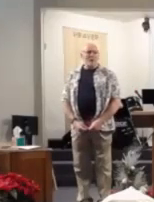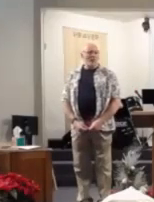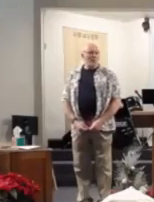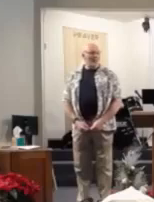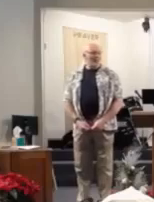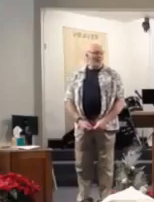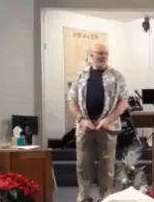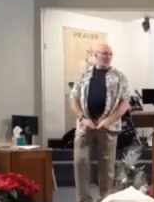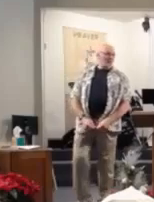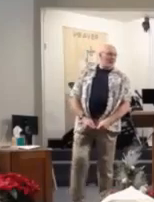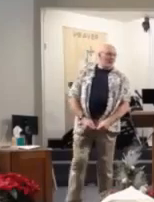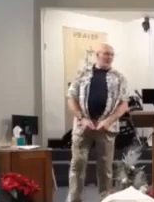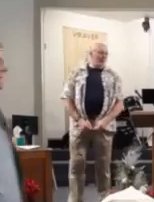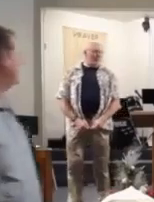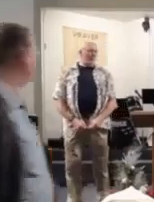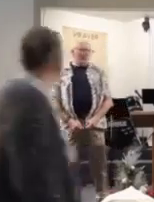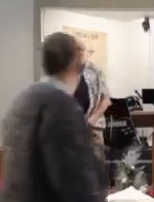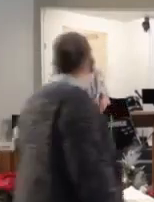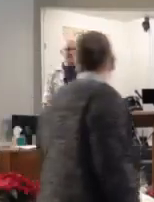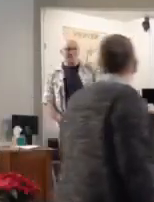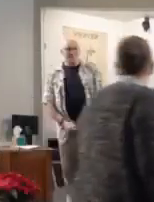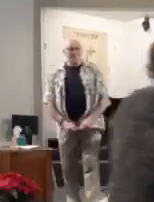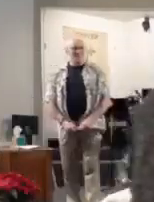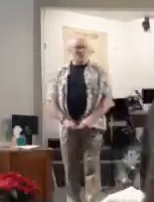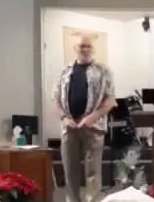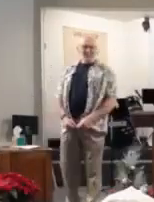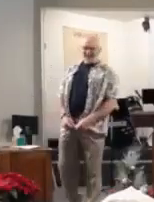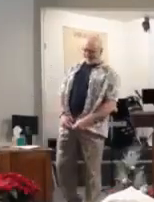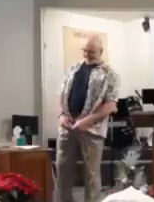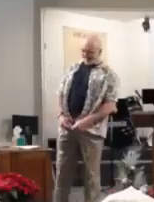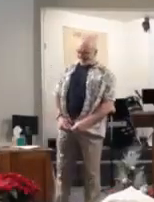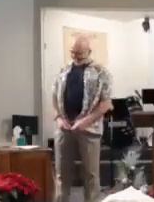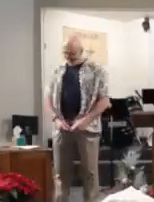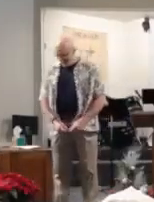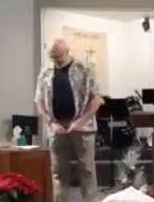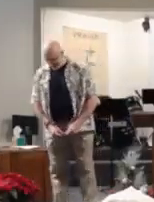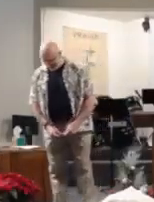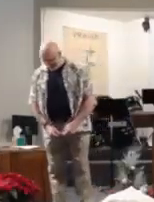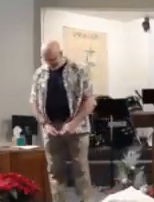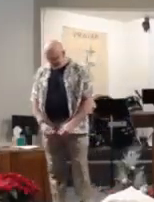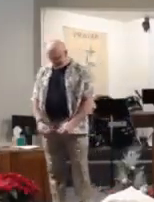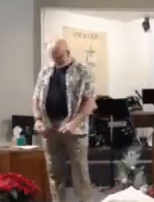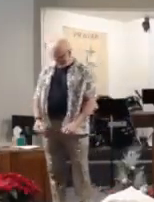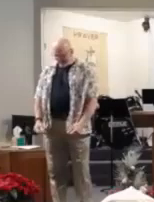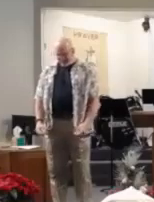All right, if everybody head back to their seats. No way.